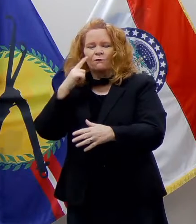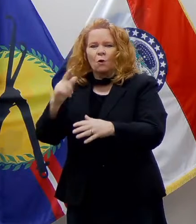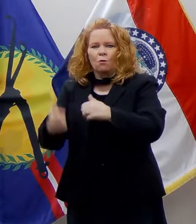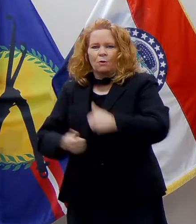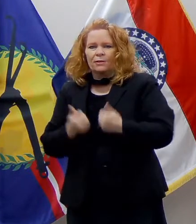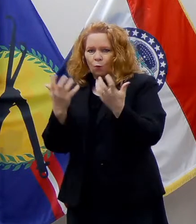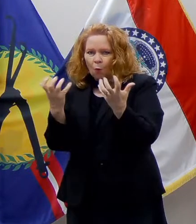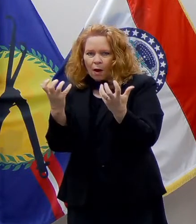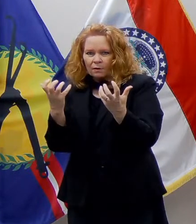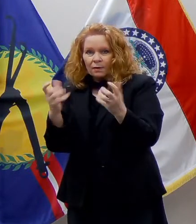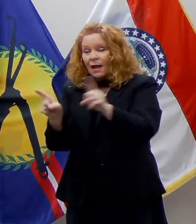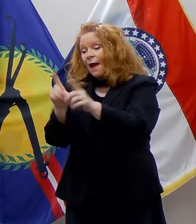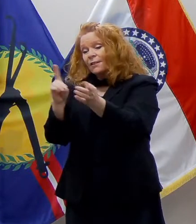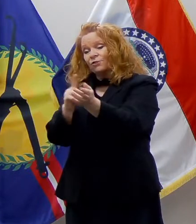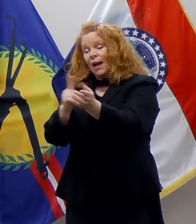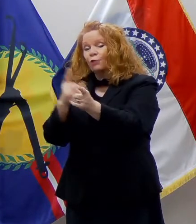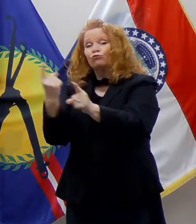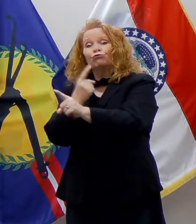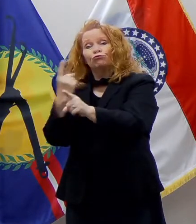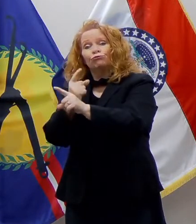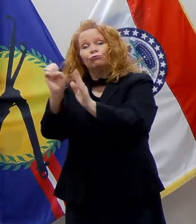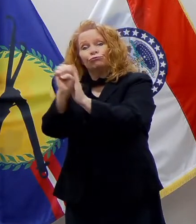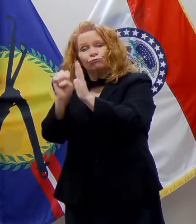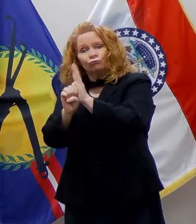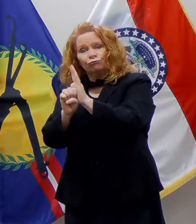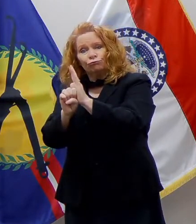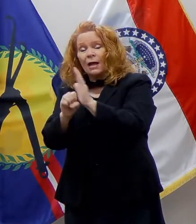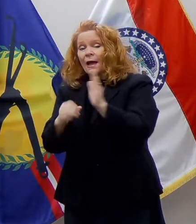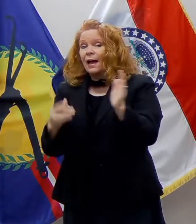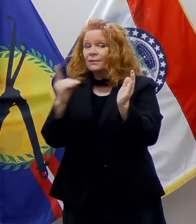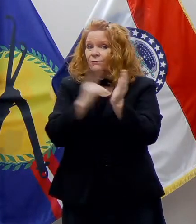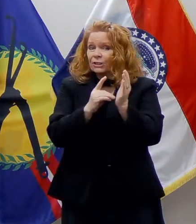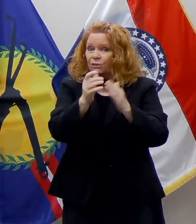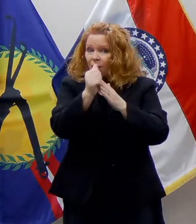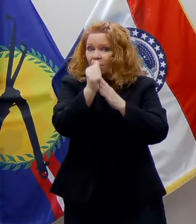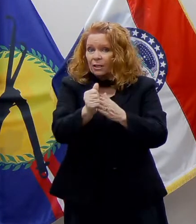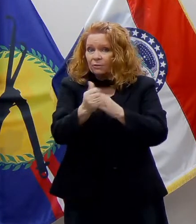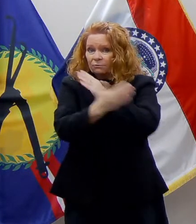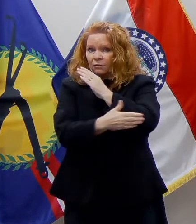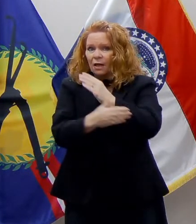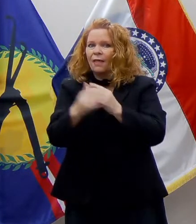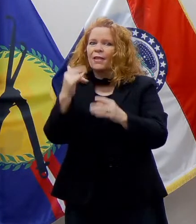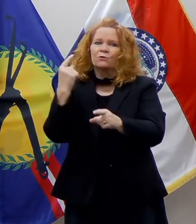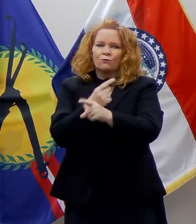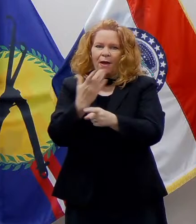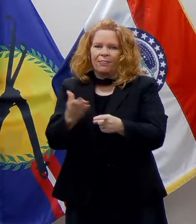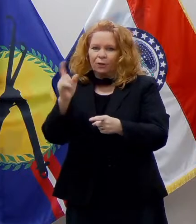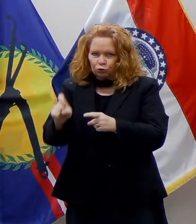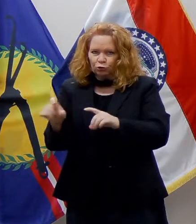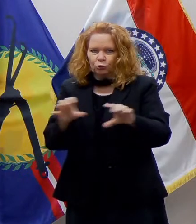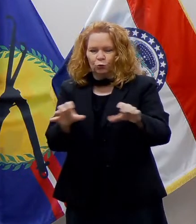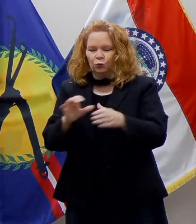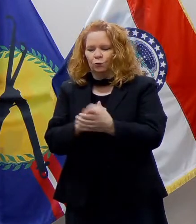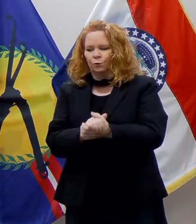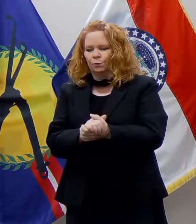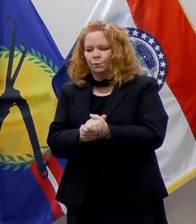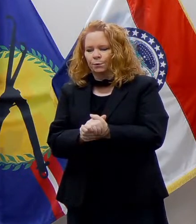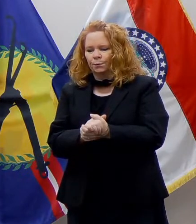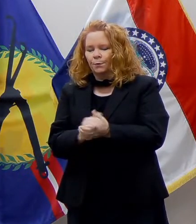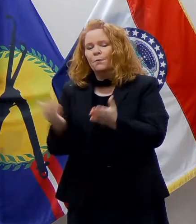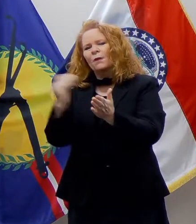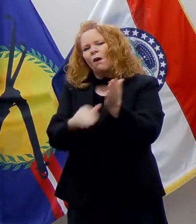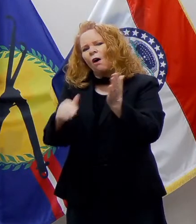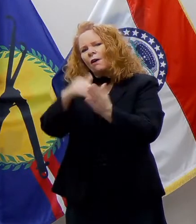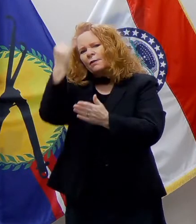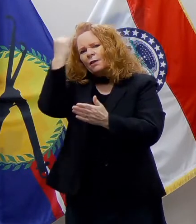ethical thing to do. As a physician and leader of the county, it's the right thing to do. I often imagine what